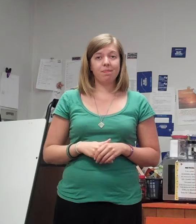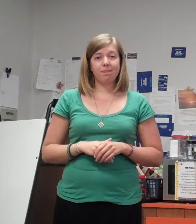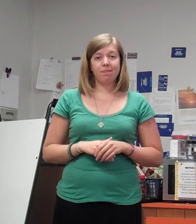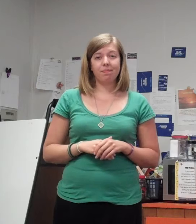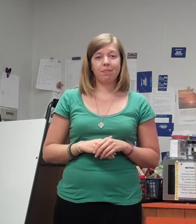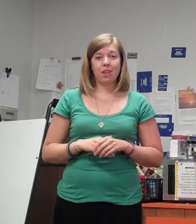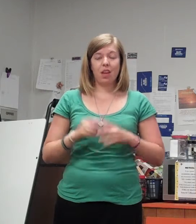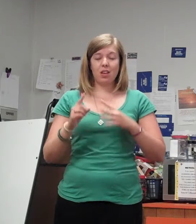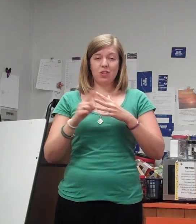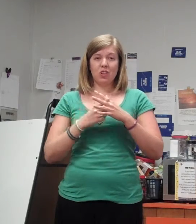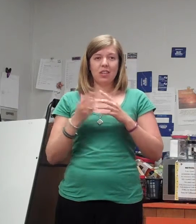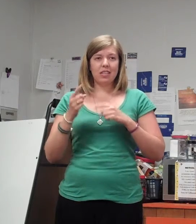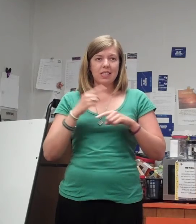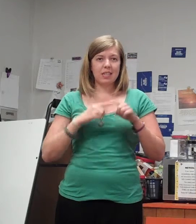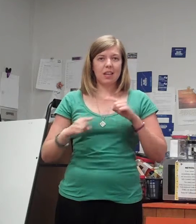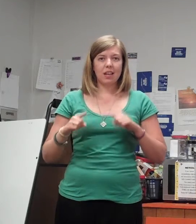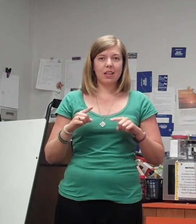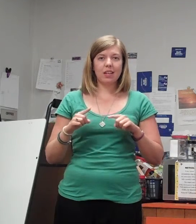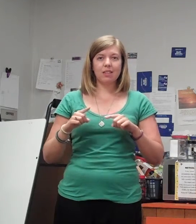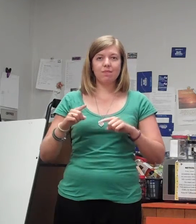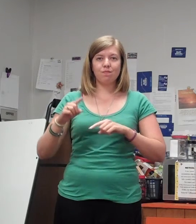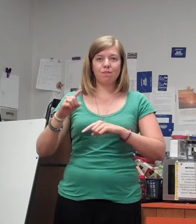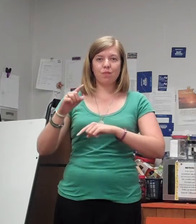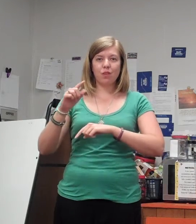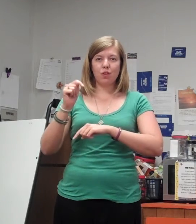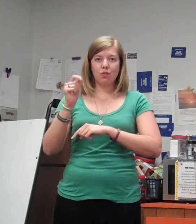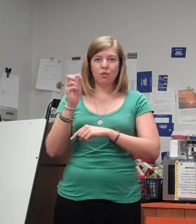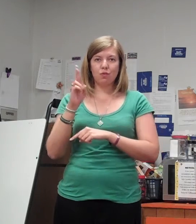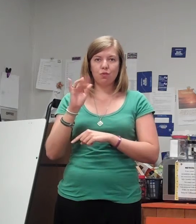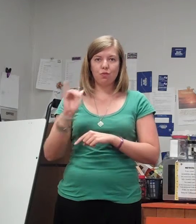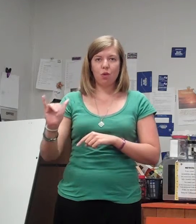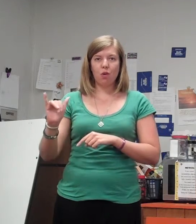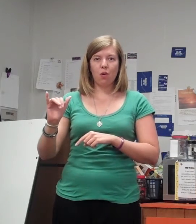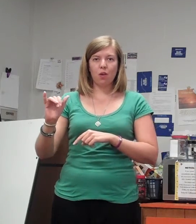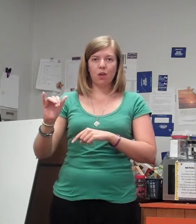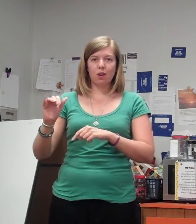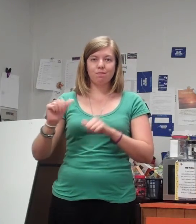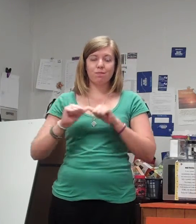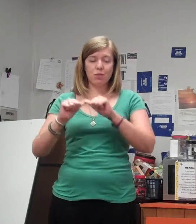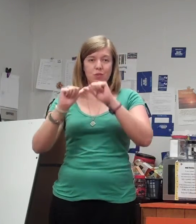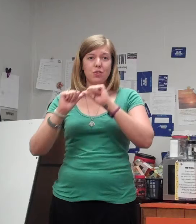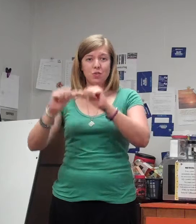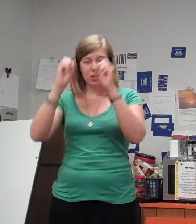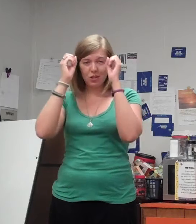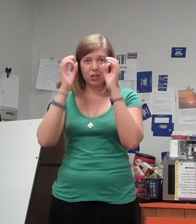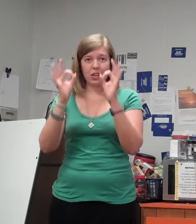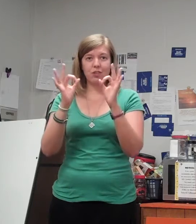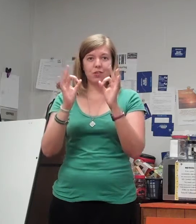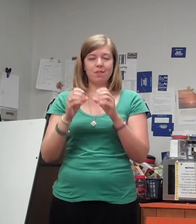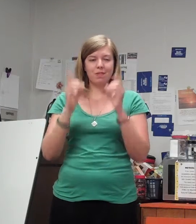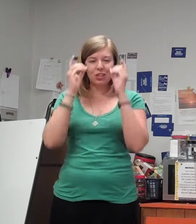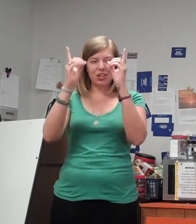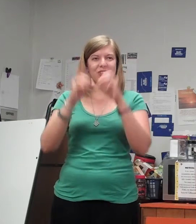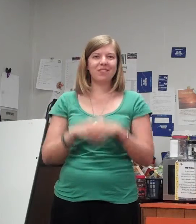sign at Troy Continuing Education with a deaf lady by the name of Kathy Johnston.